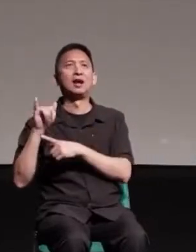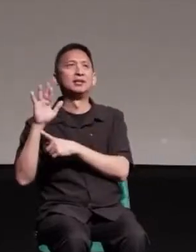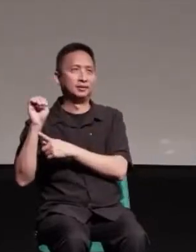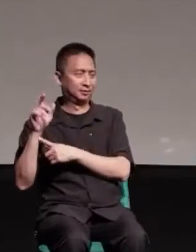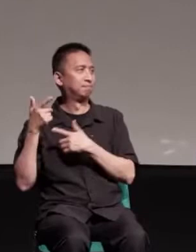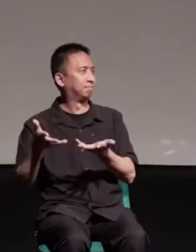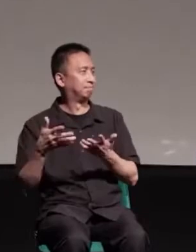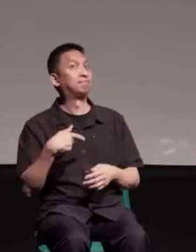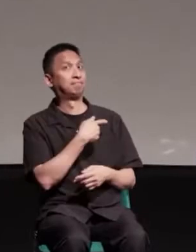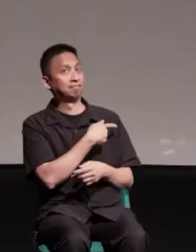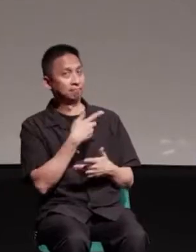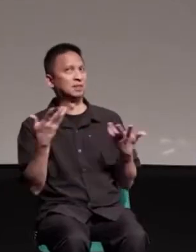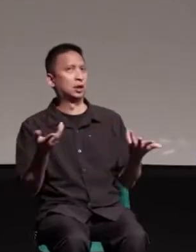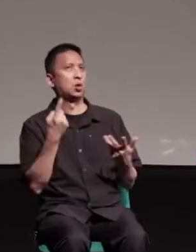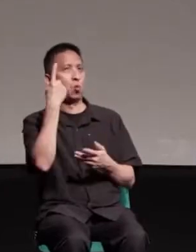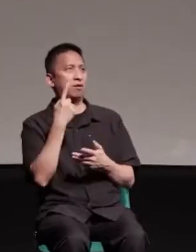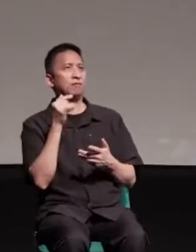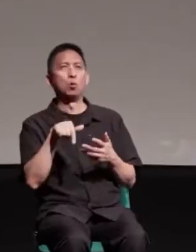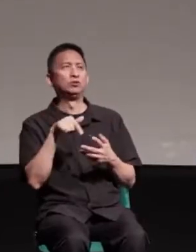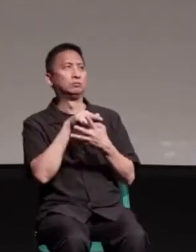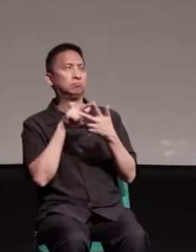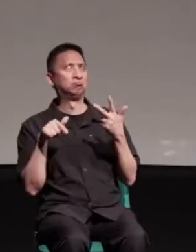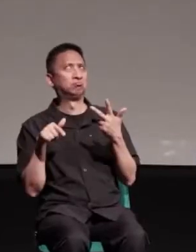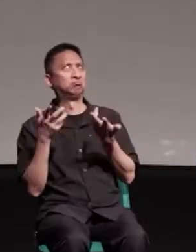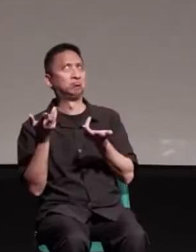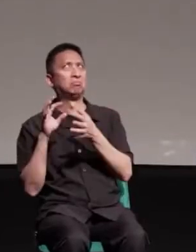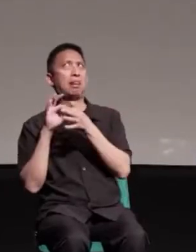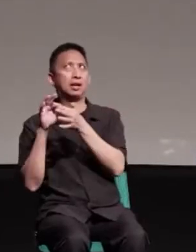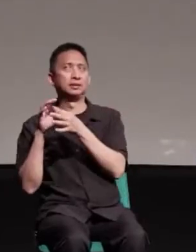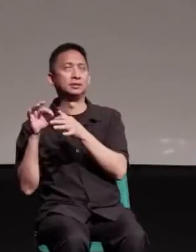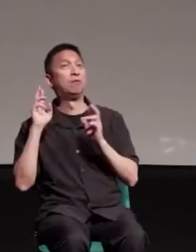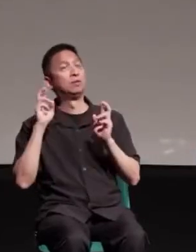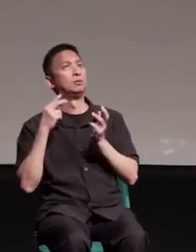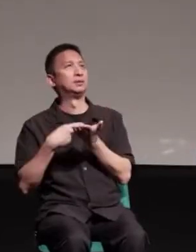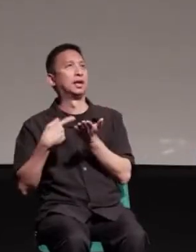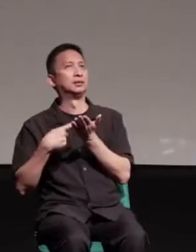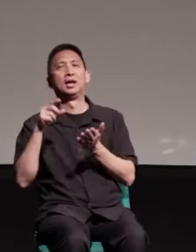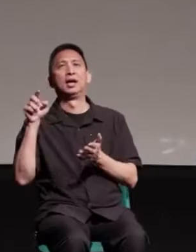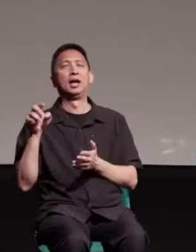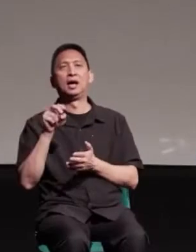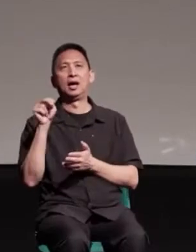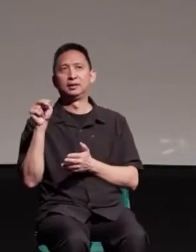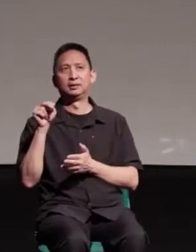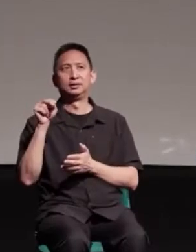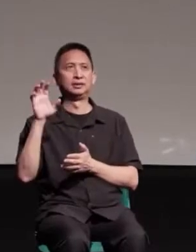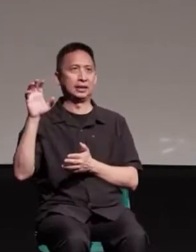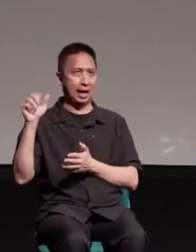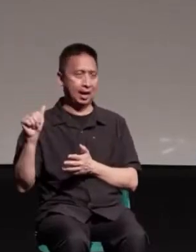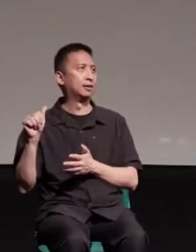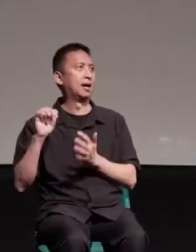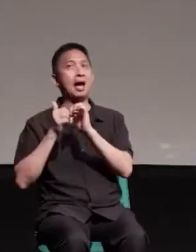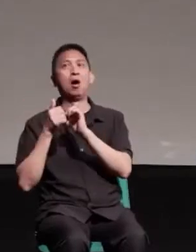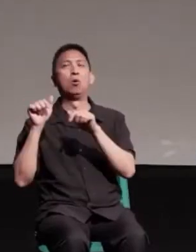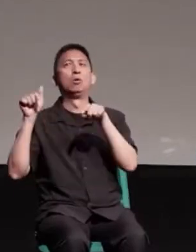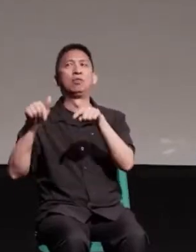I hope we'll be able to touch on the history of the NMCA and just how vital it has been in diversifying